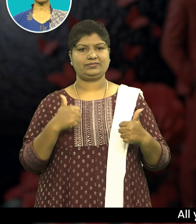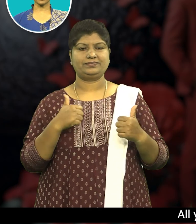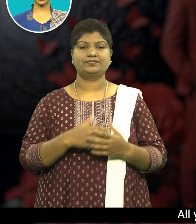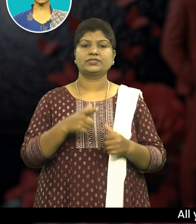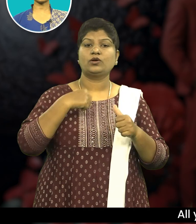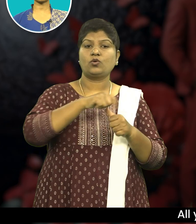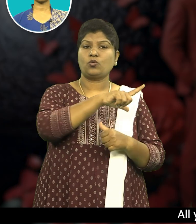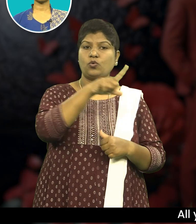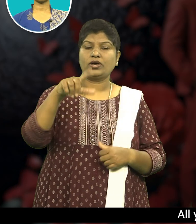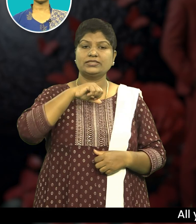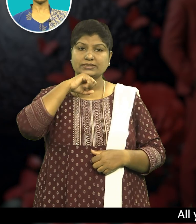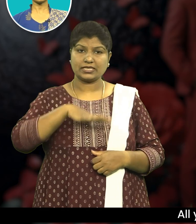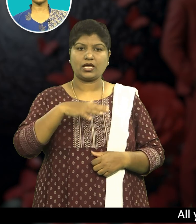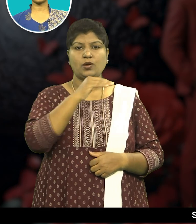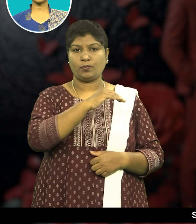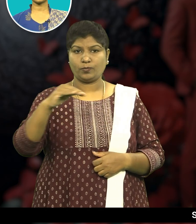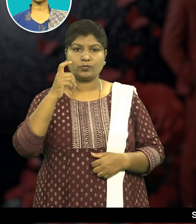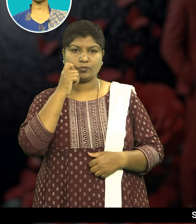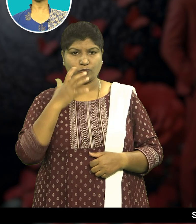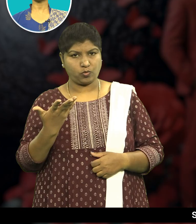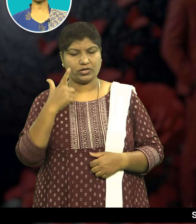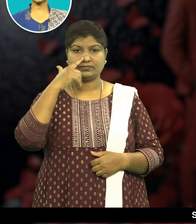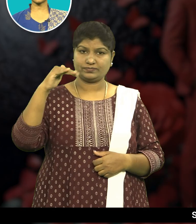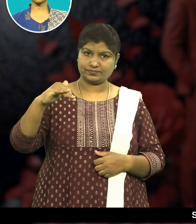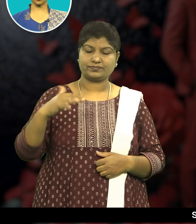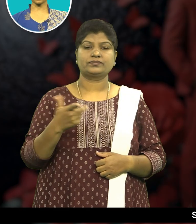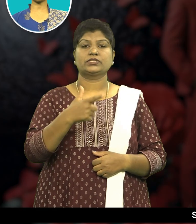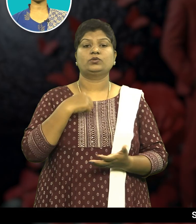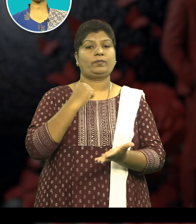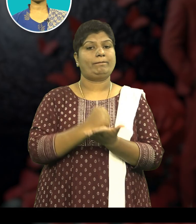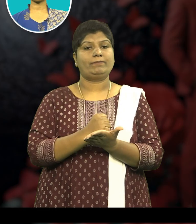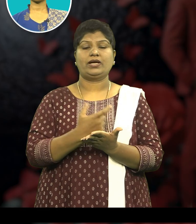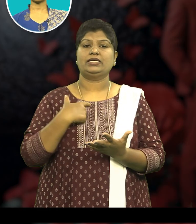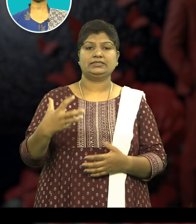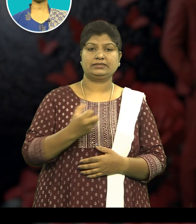All young boys and girls should take a walk,